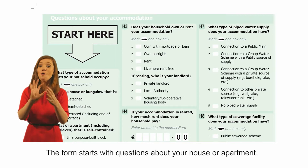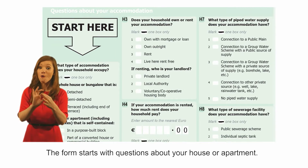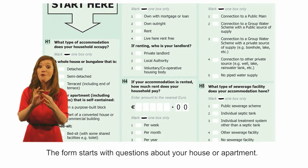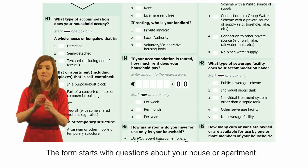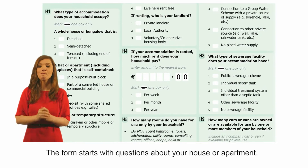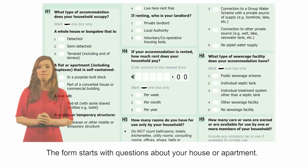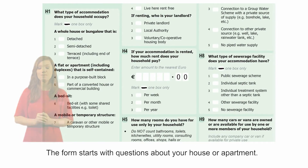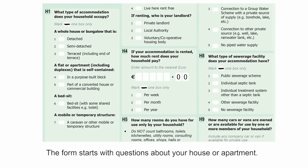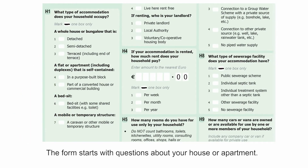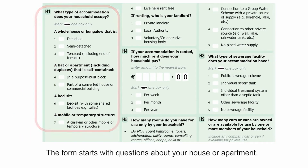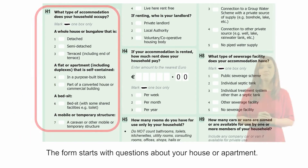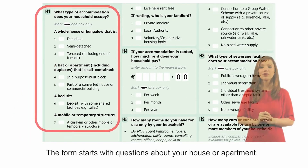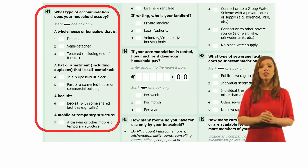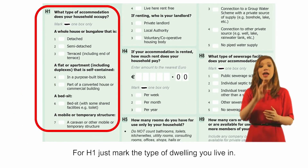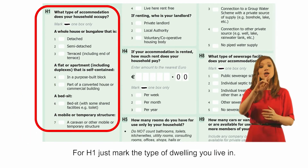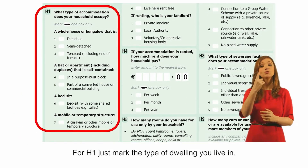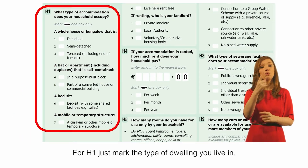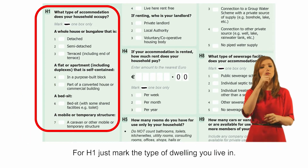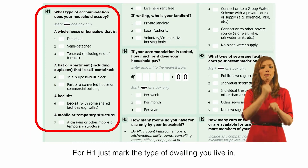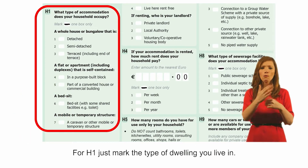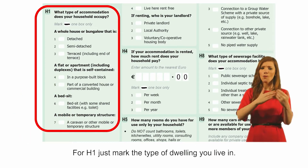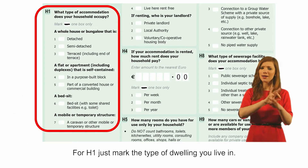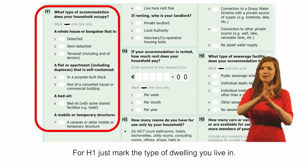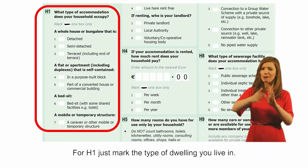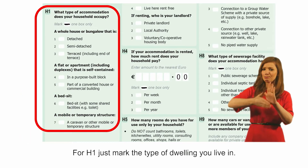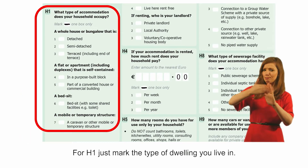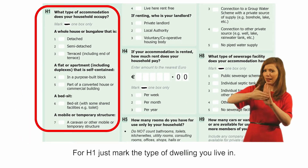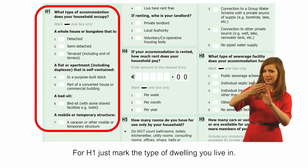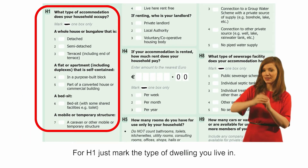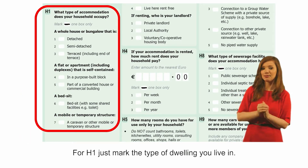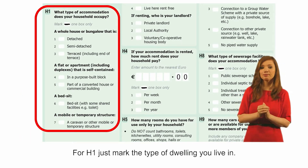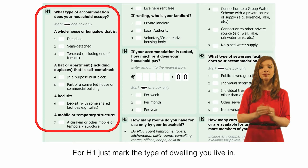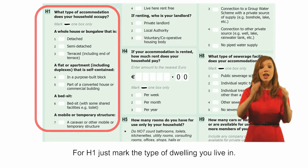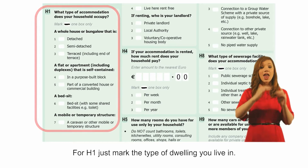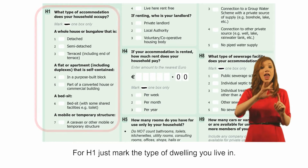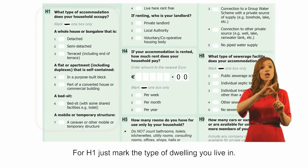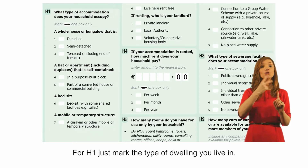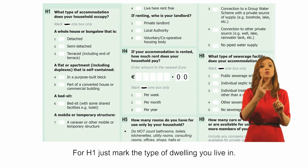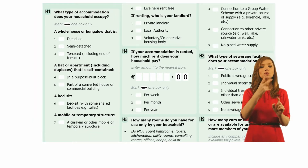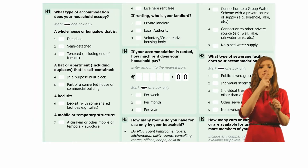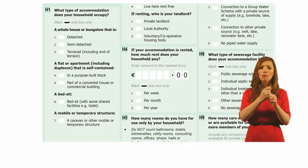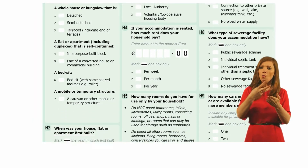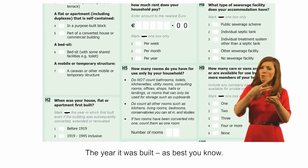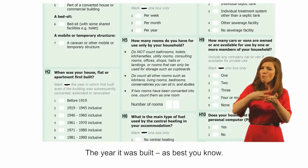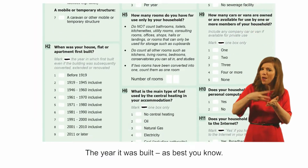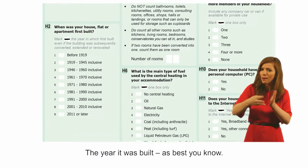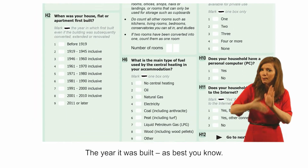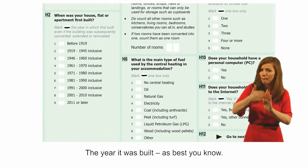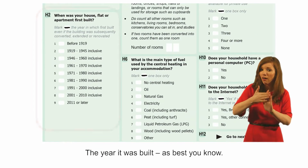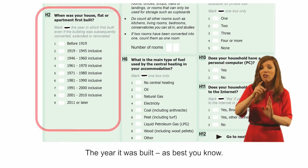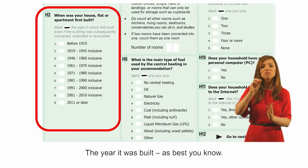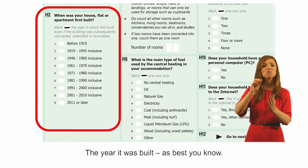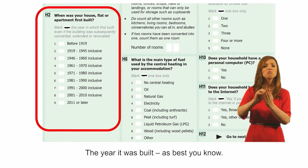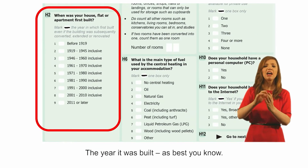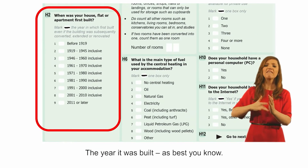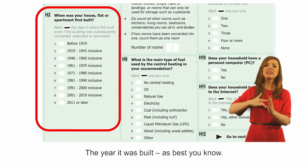or apartment. For H1, just mark the type of dwelling you live in, the year it was